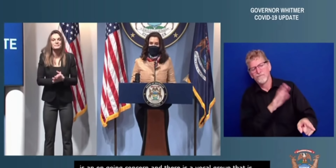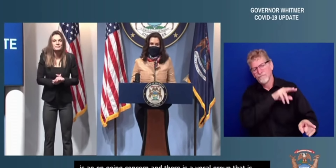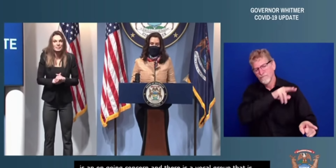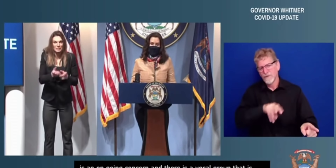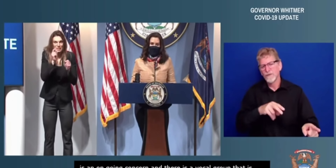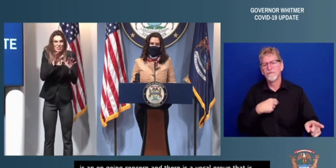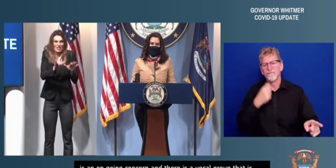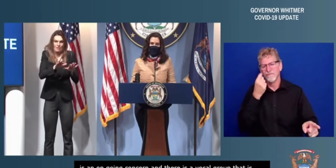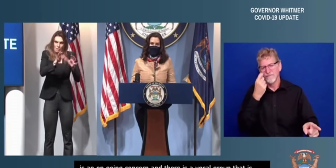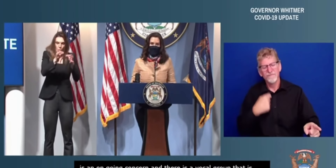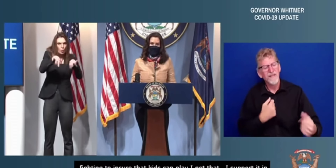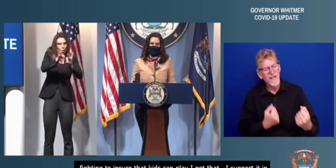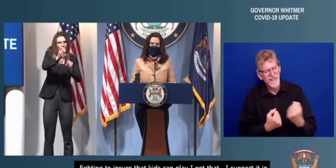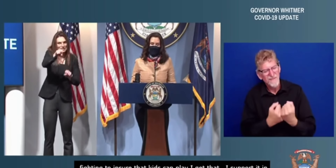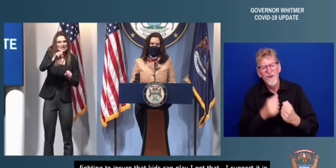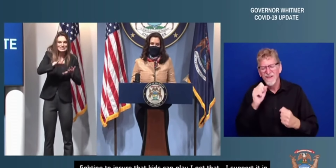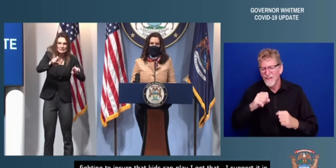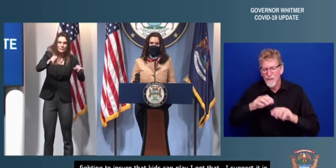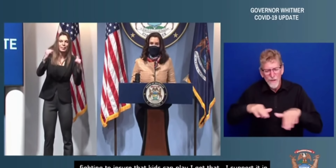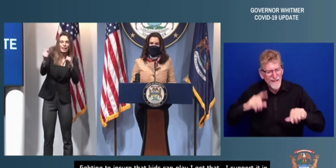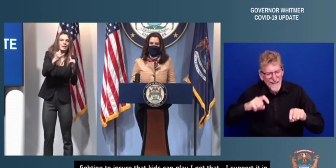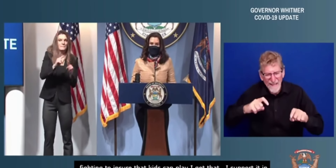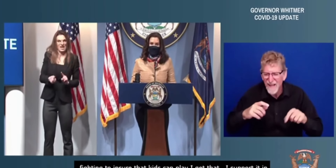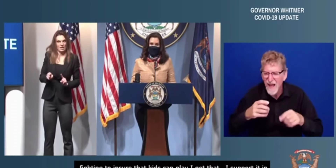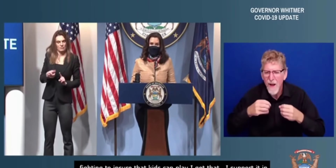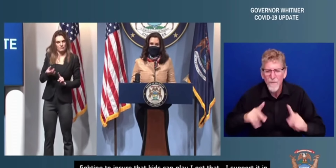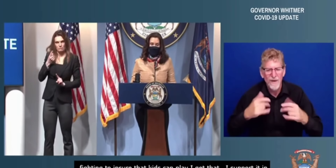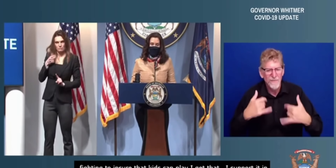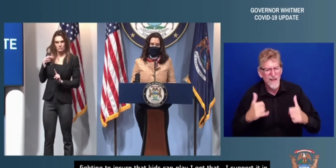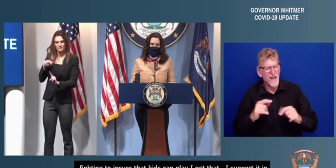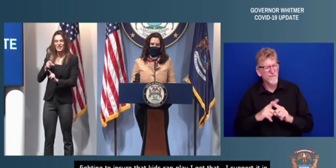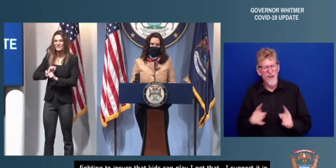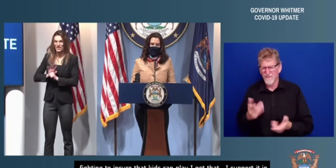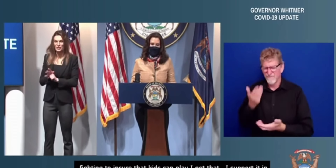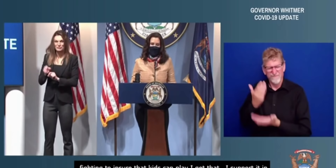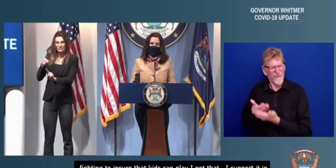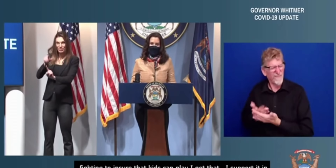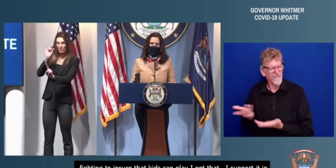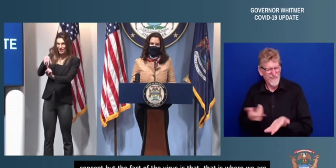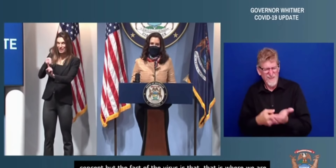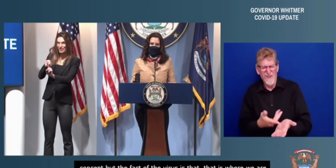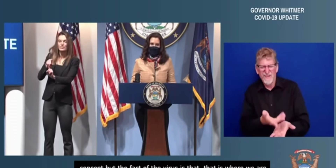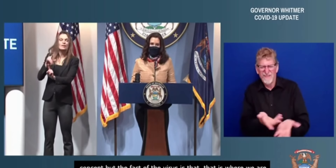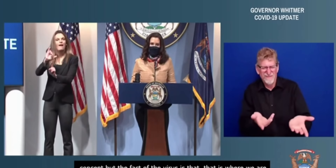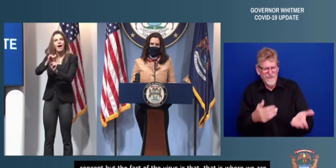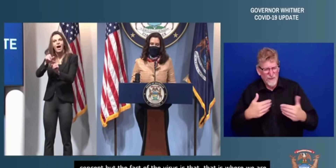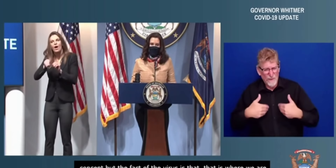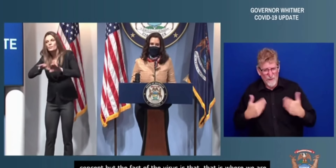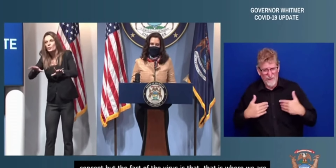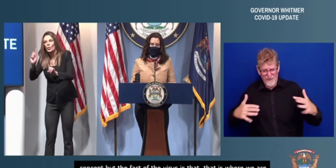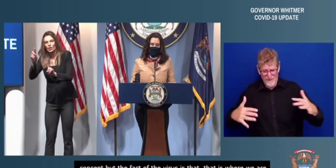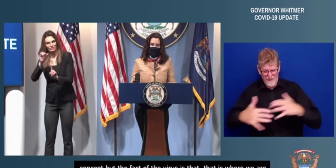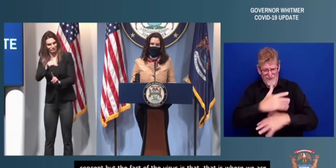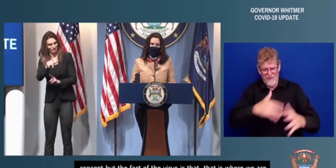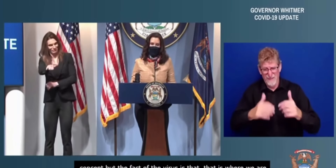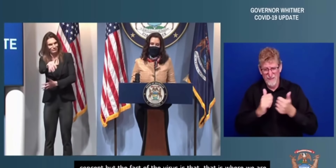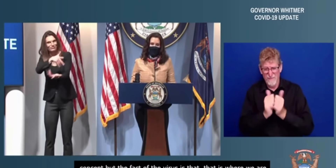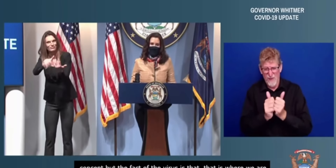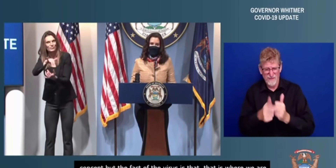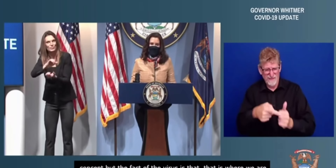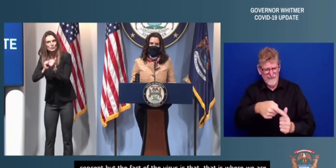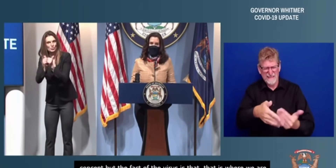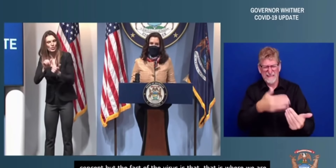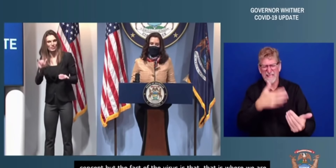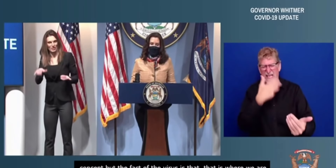the fact of this virus is that is where we're seeing a lot of spread. And if you look at the national map, Michigan